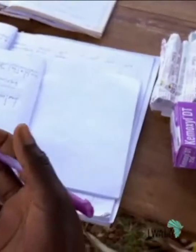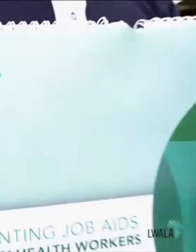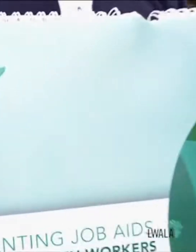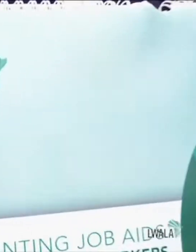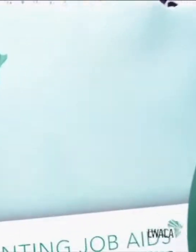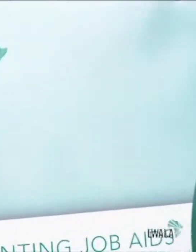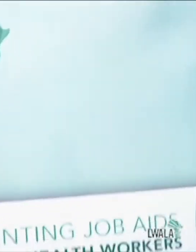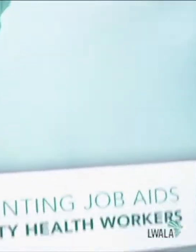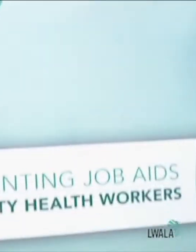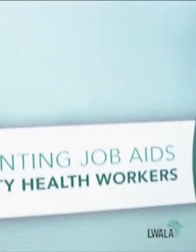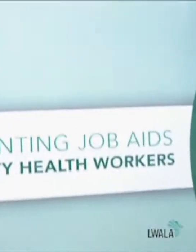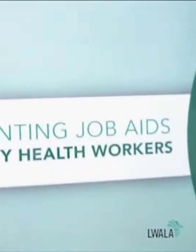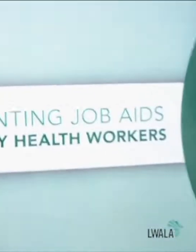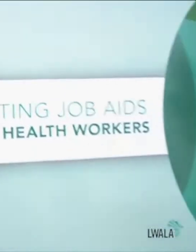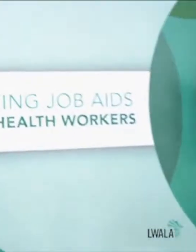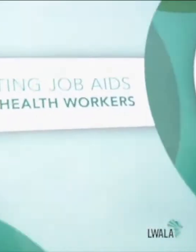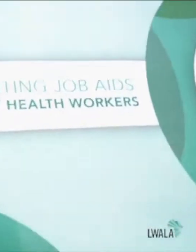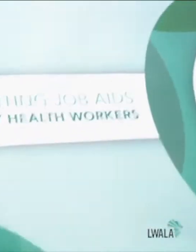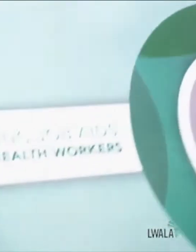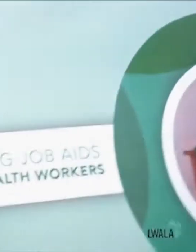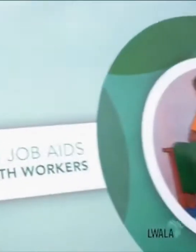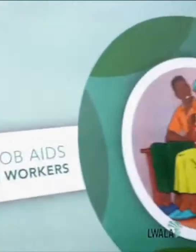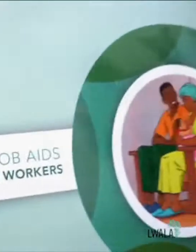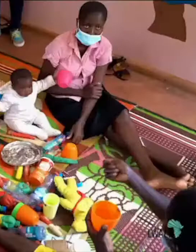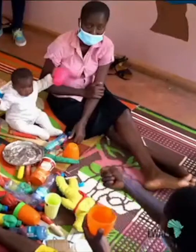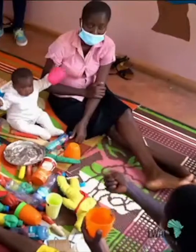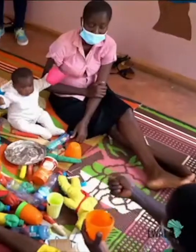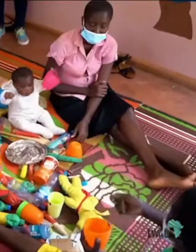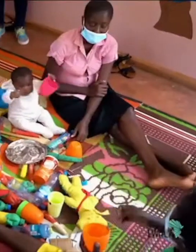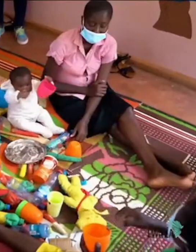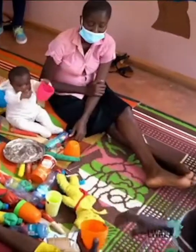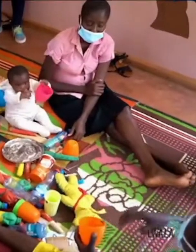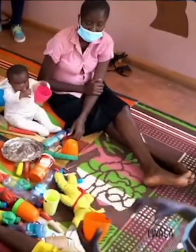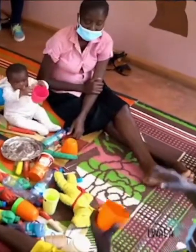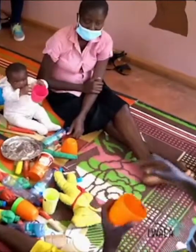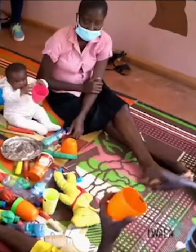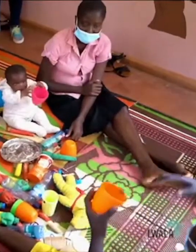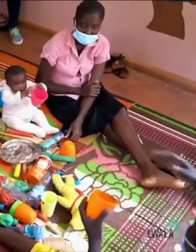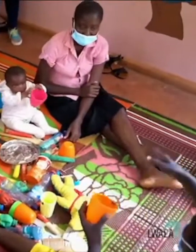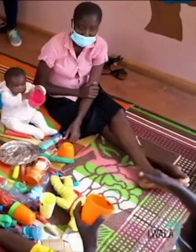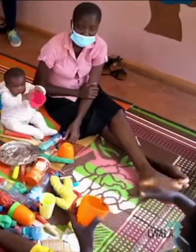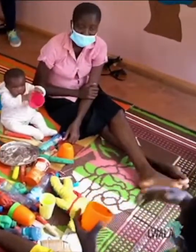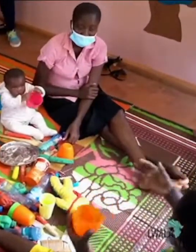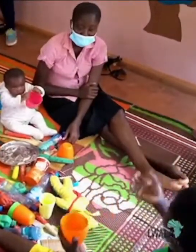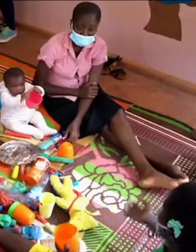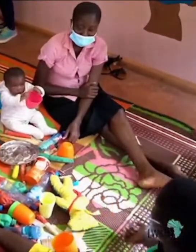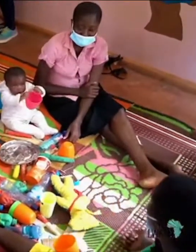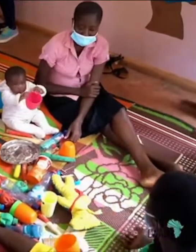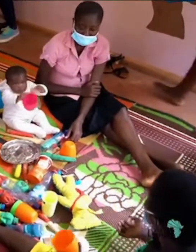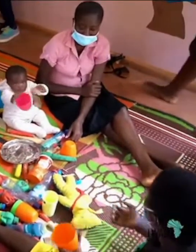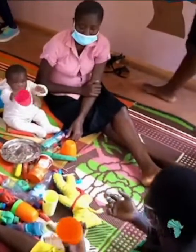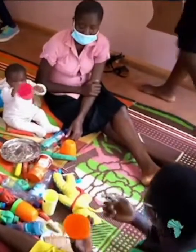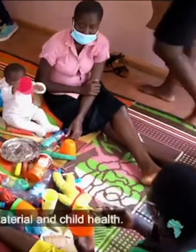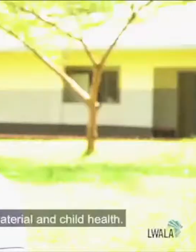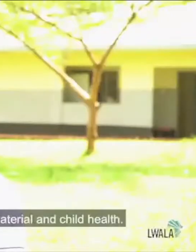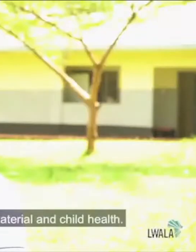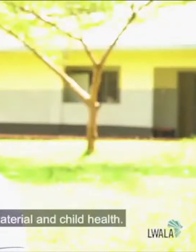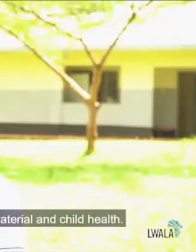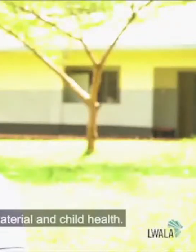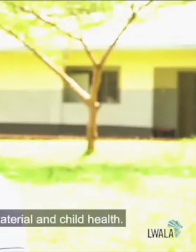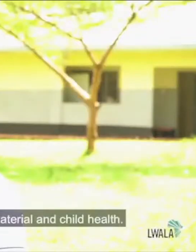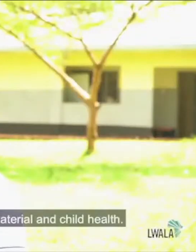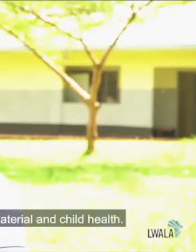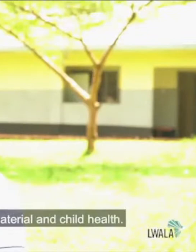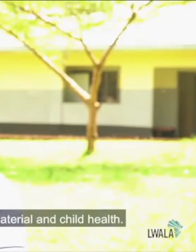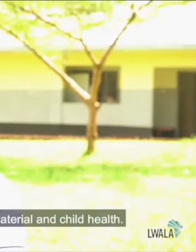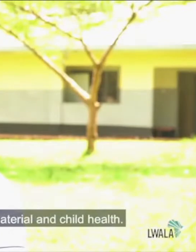in children when they are older, yet research shows that the returns on investment are more substantial in children during their earlier years.